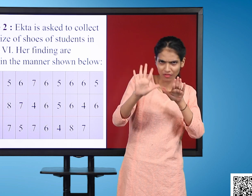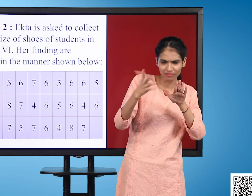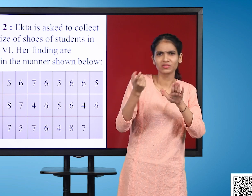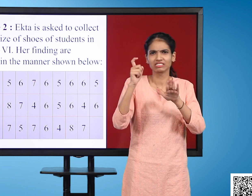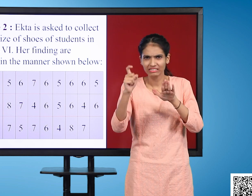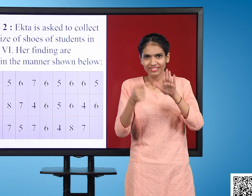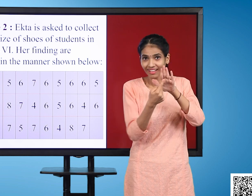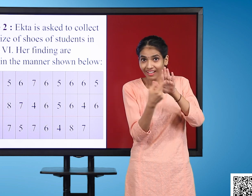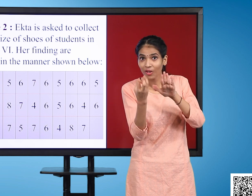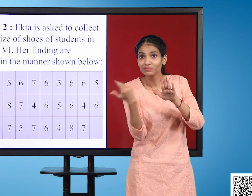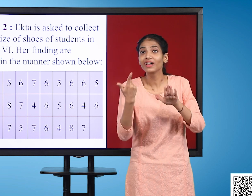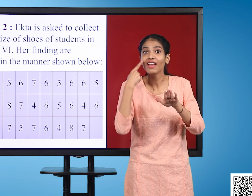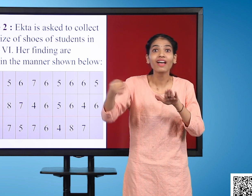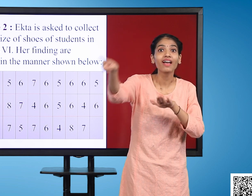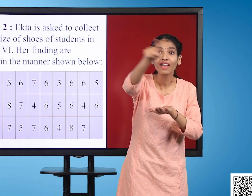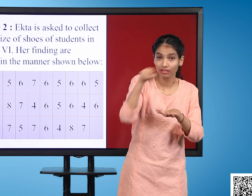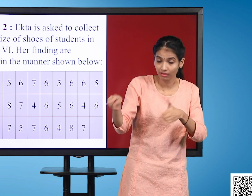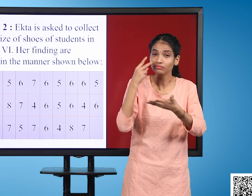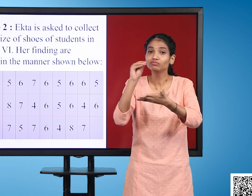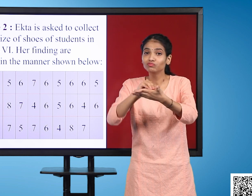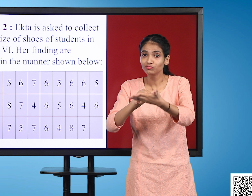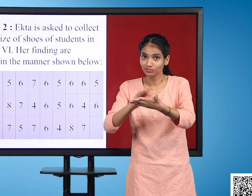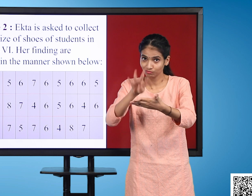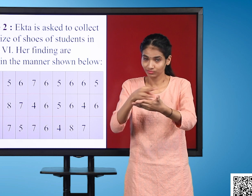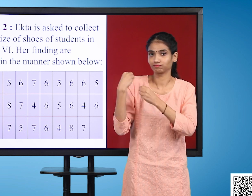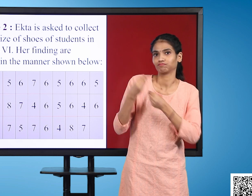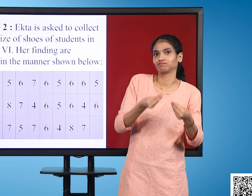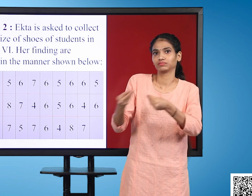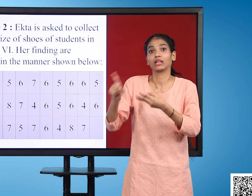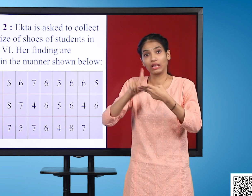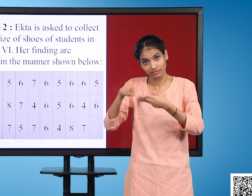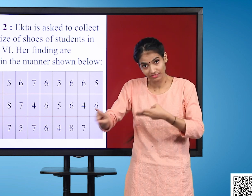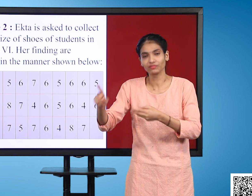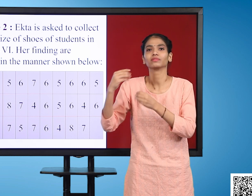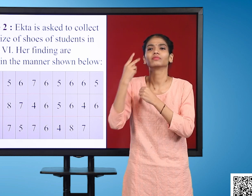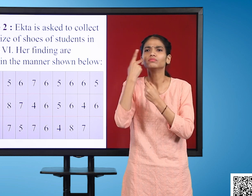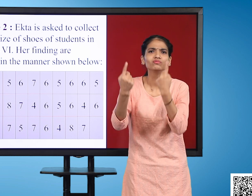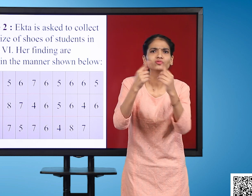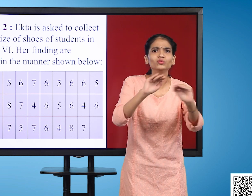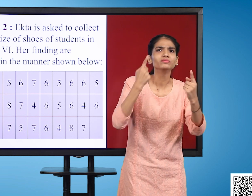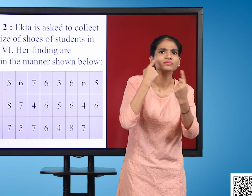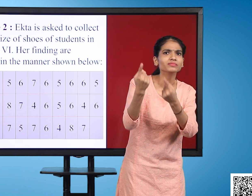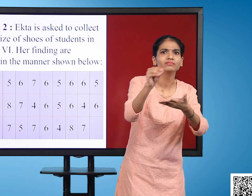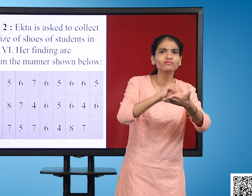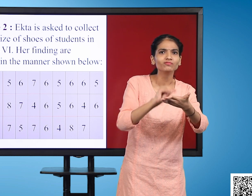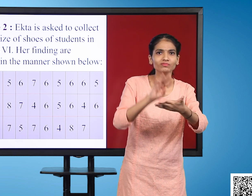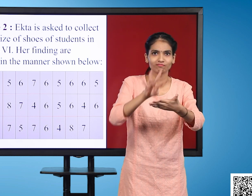5, 4, 7, 5, 6, 7, 6, 5, 6, 6, 5, 4, 5,